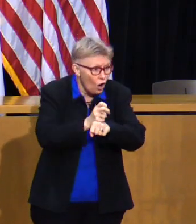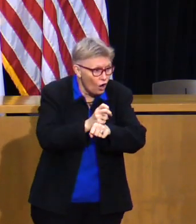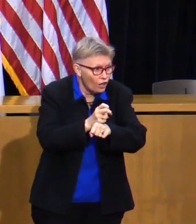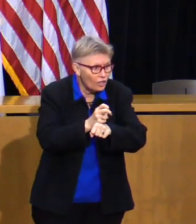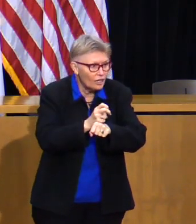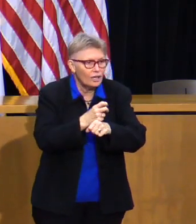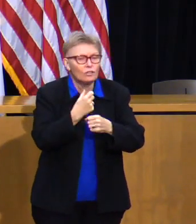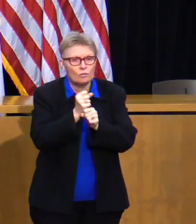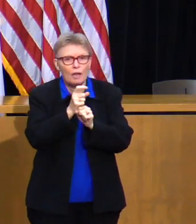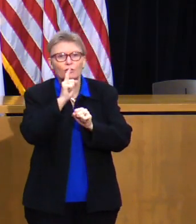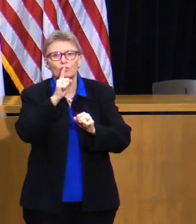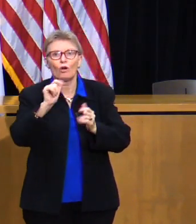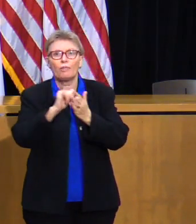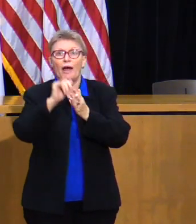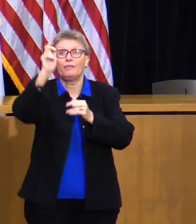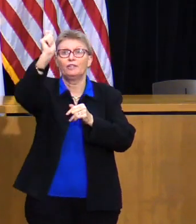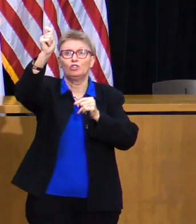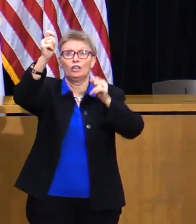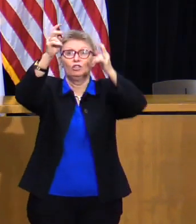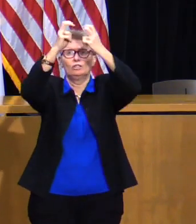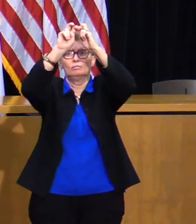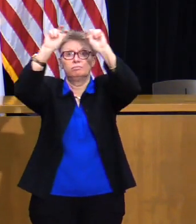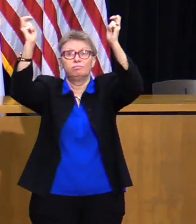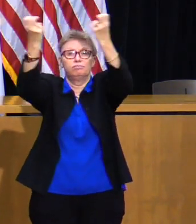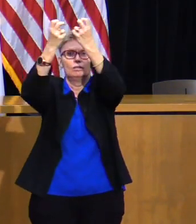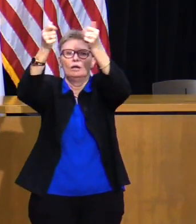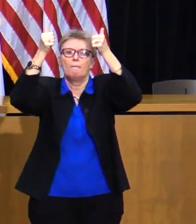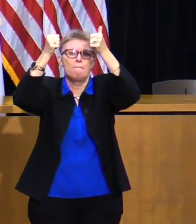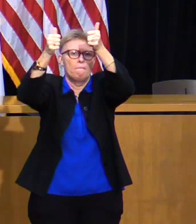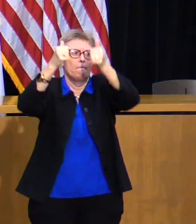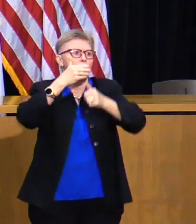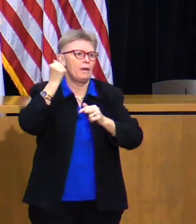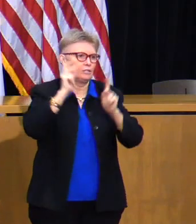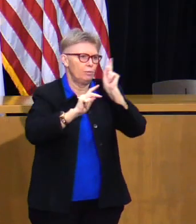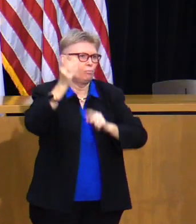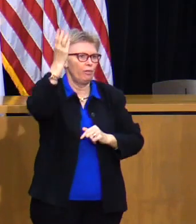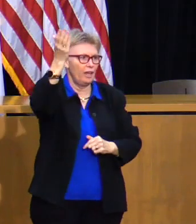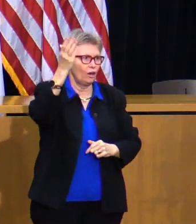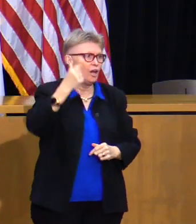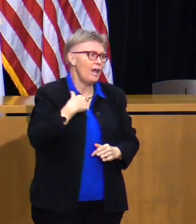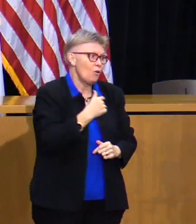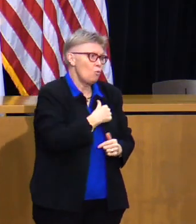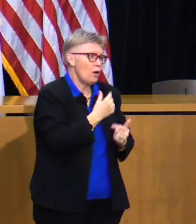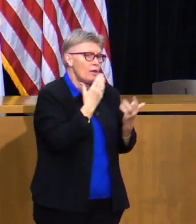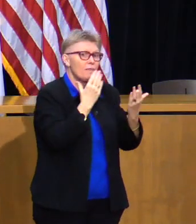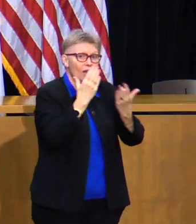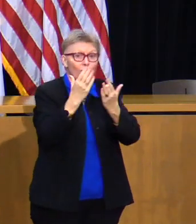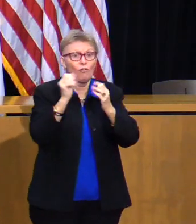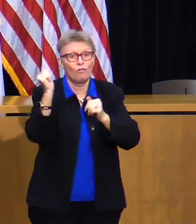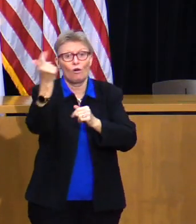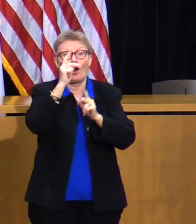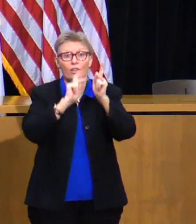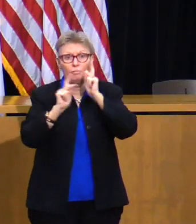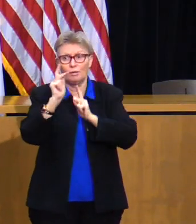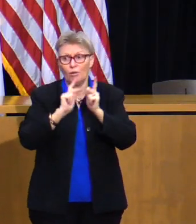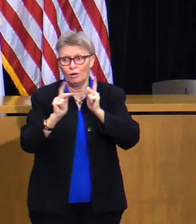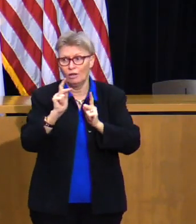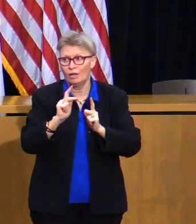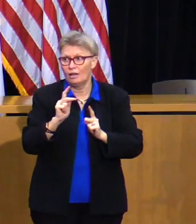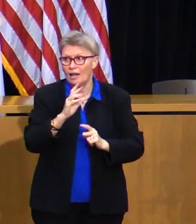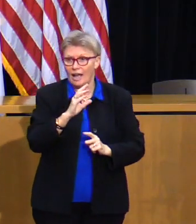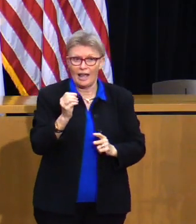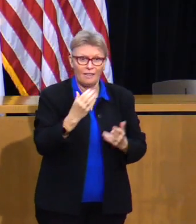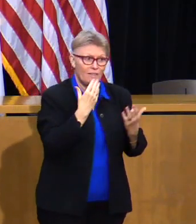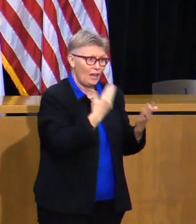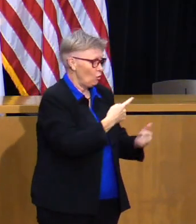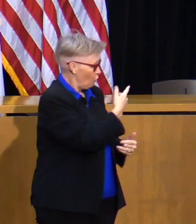system to be available. And we're very grateful for those individuals, especially in this instance.